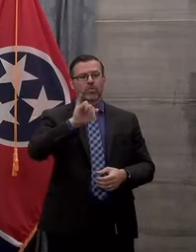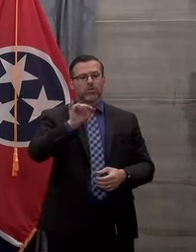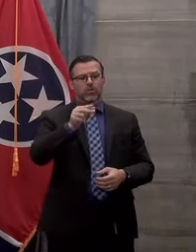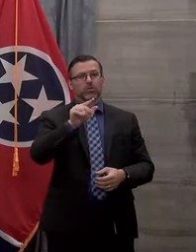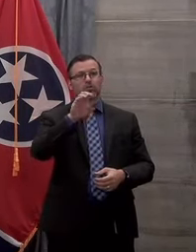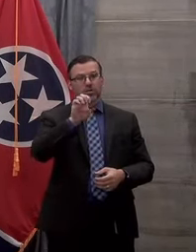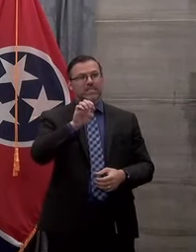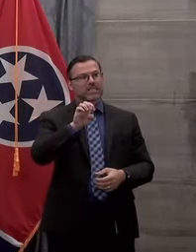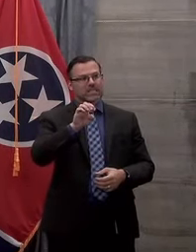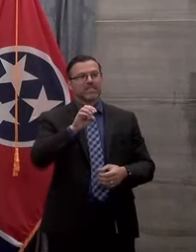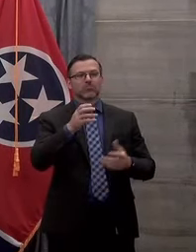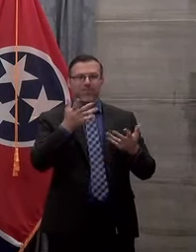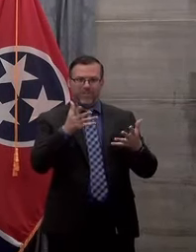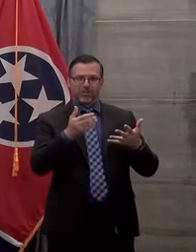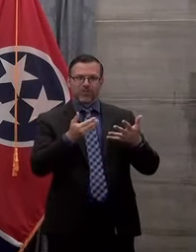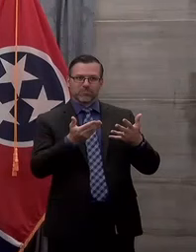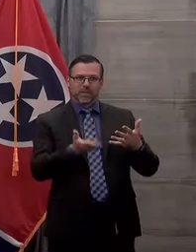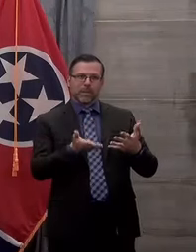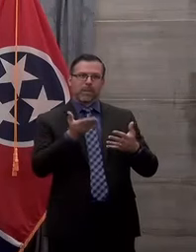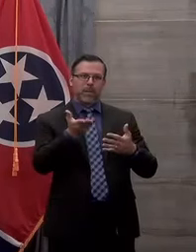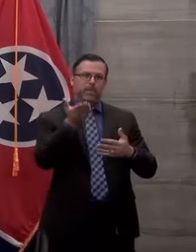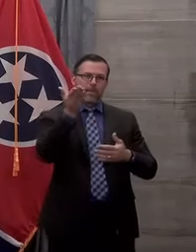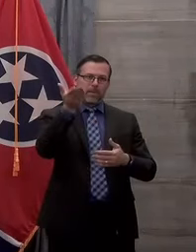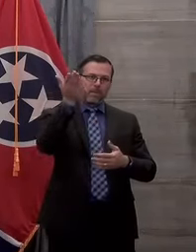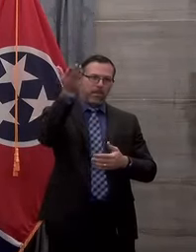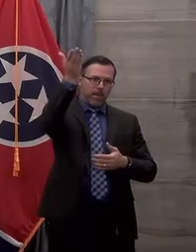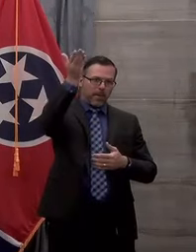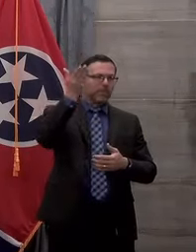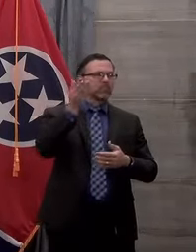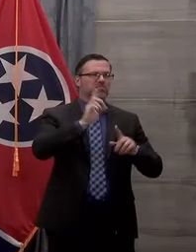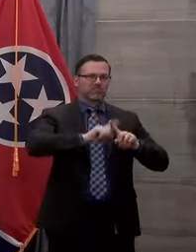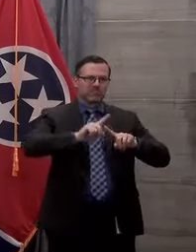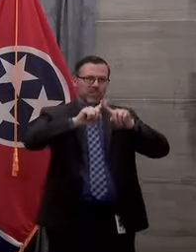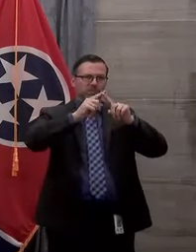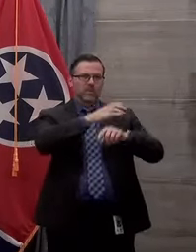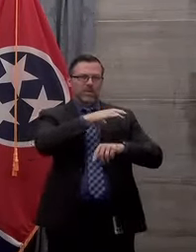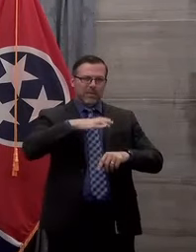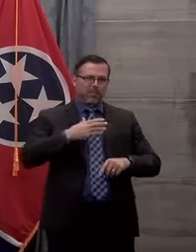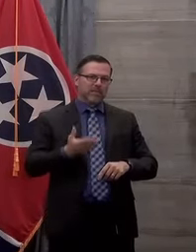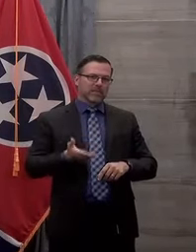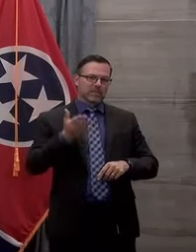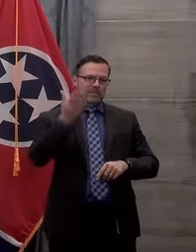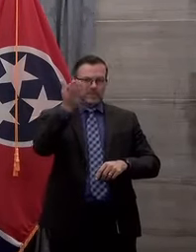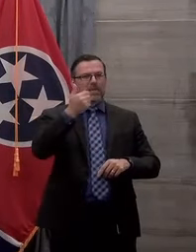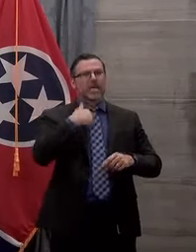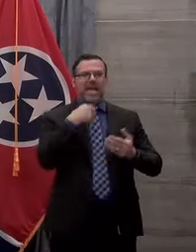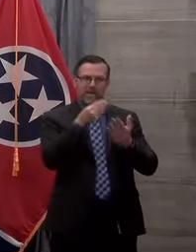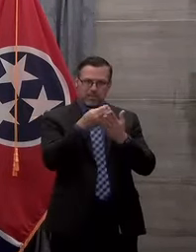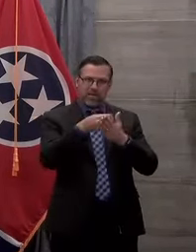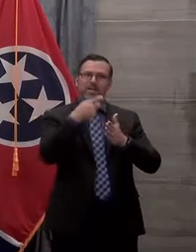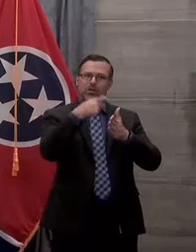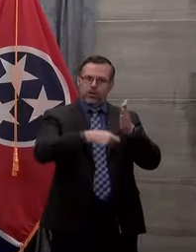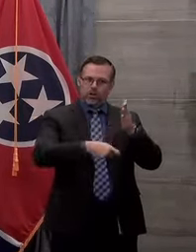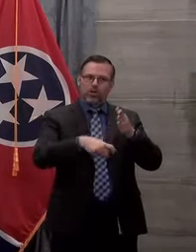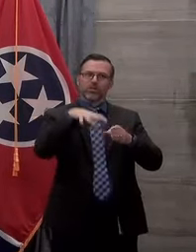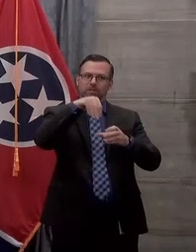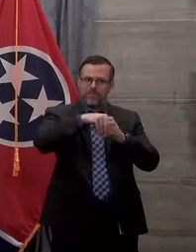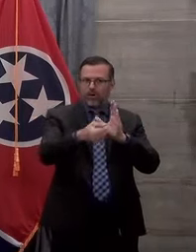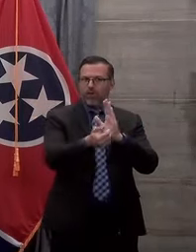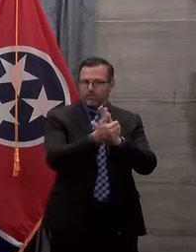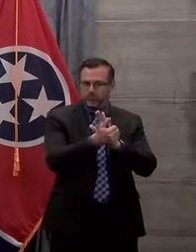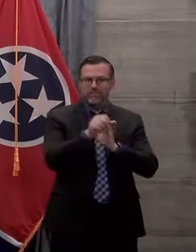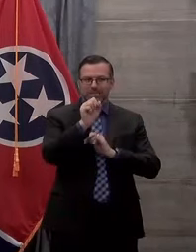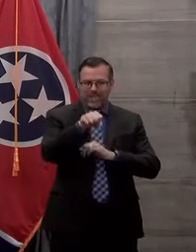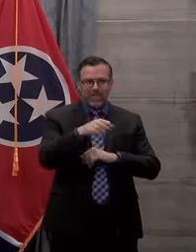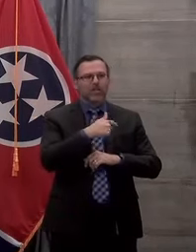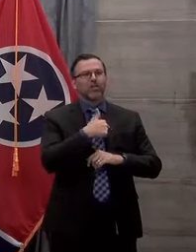process of making its way through the legislature and committees. It had fiscal note, it had cost attached to it, and so